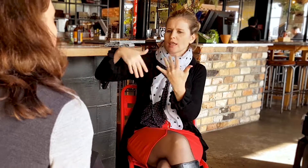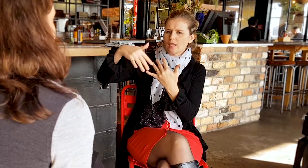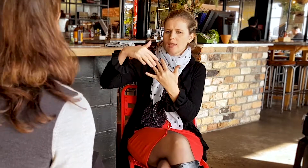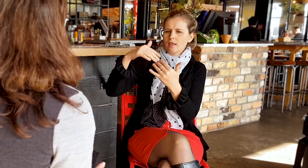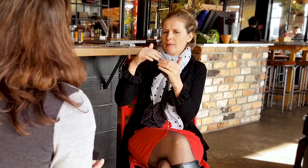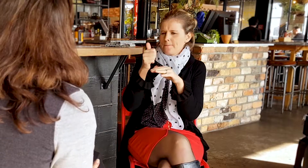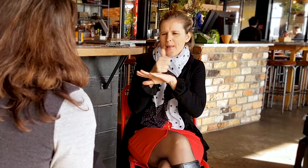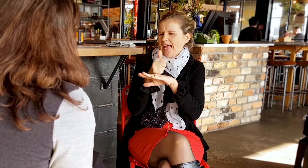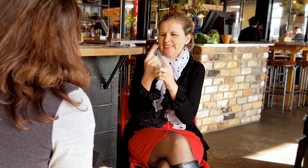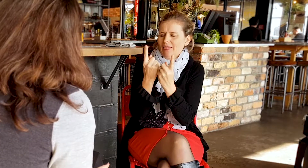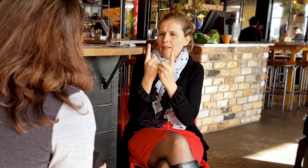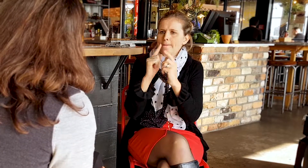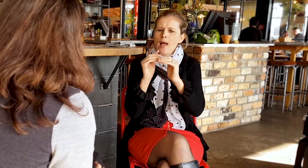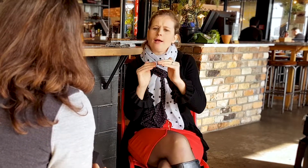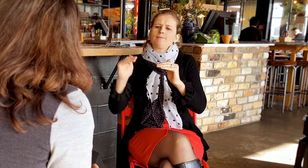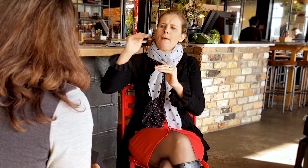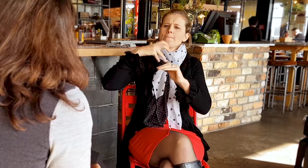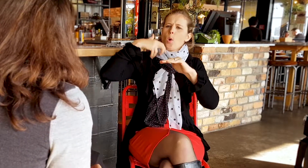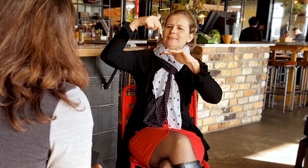The interaction between two people.